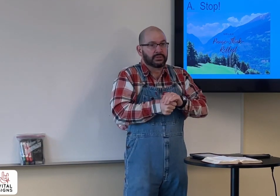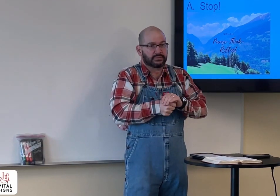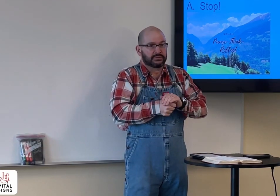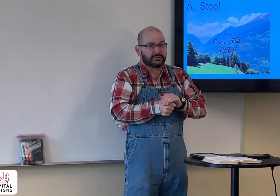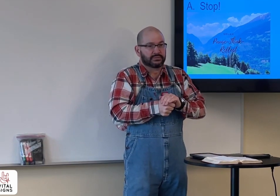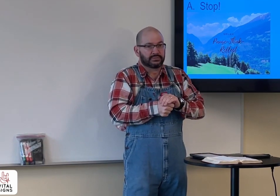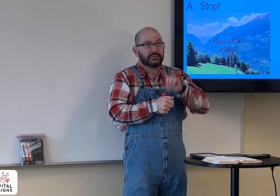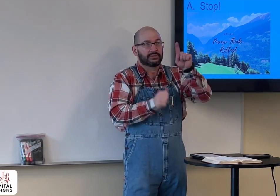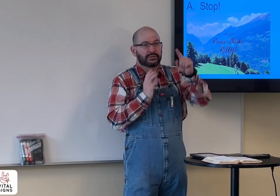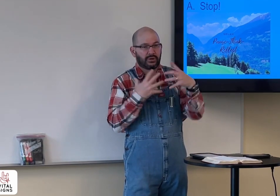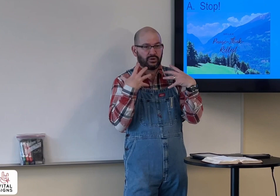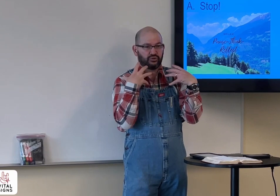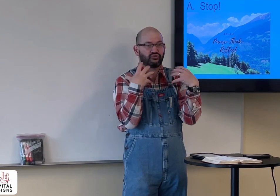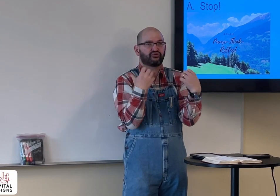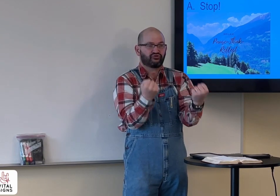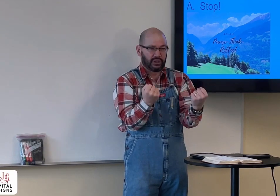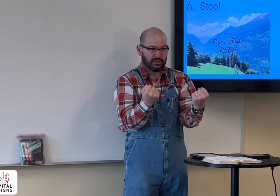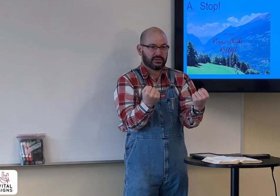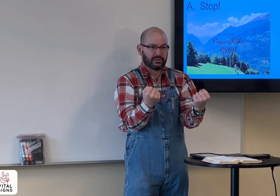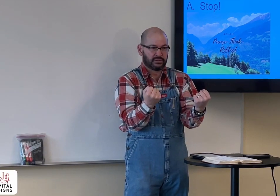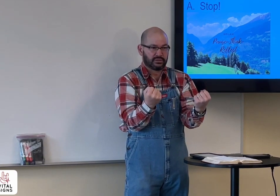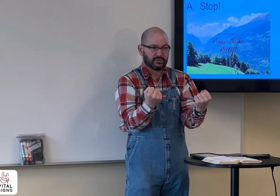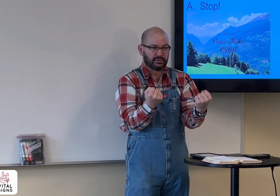place. He's our strength.